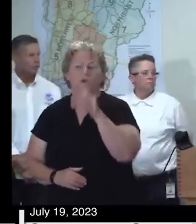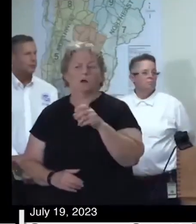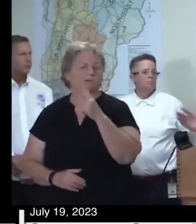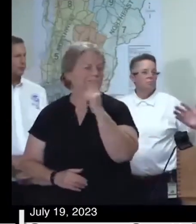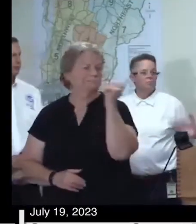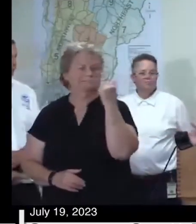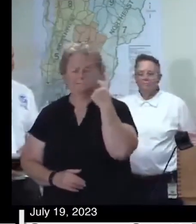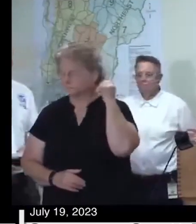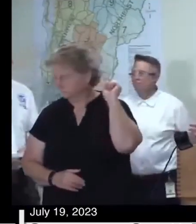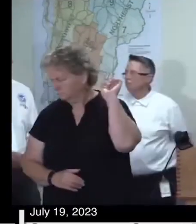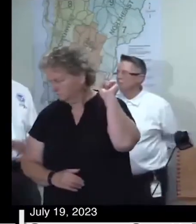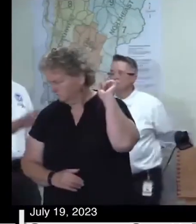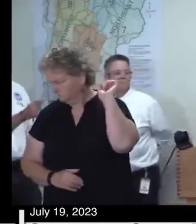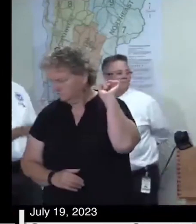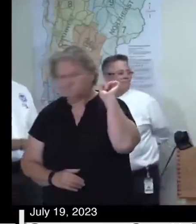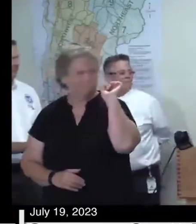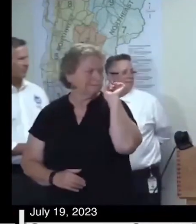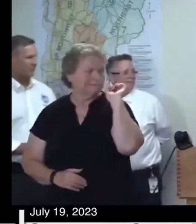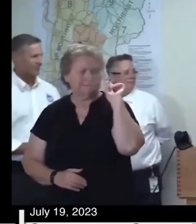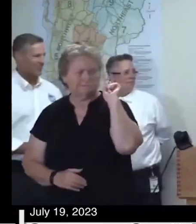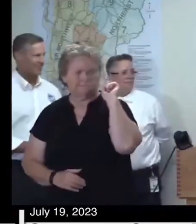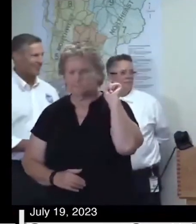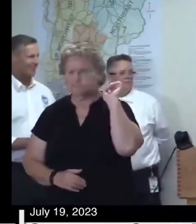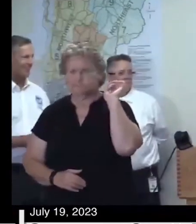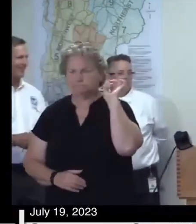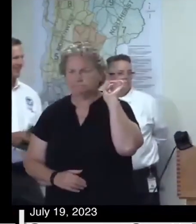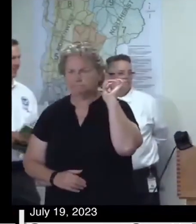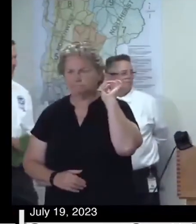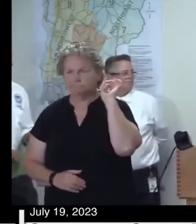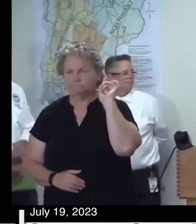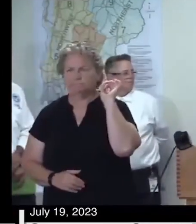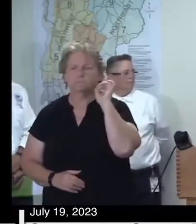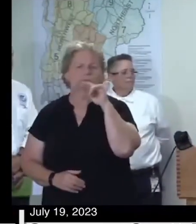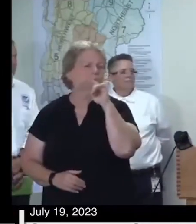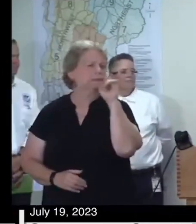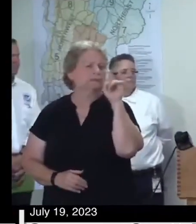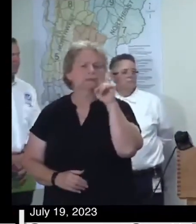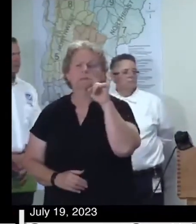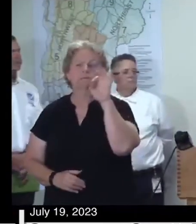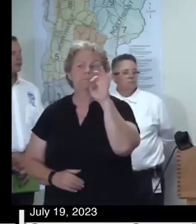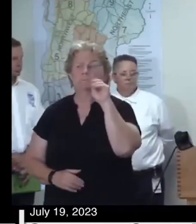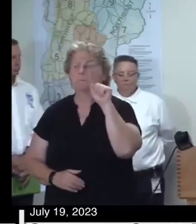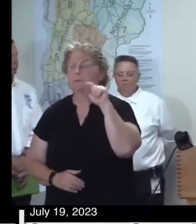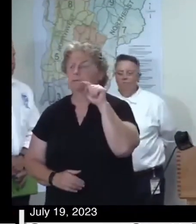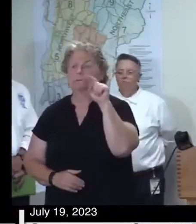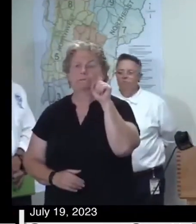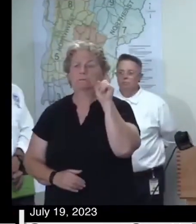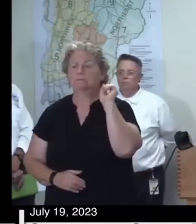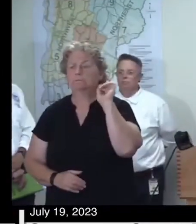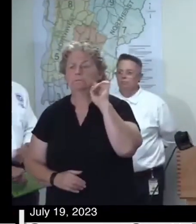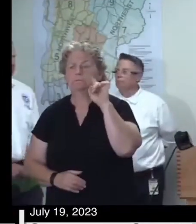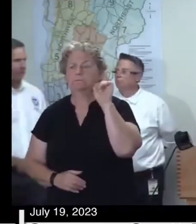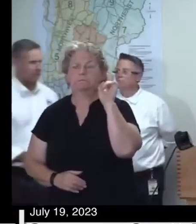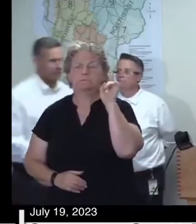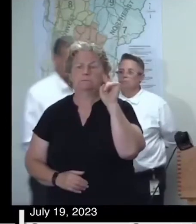morning. Maybe I can ask FEMA to report on that. I think there are five Red Cross sites.